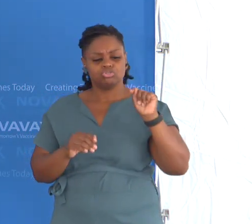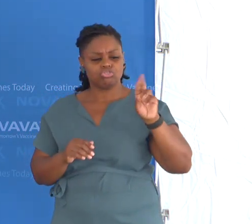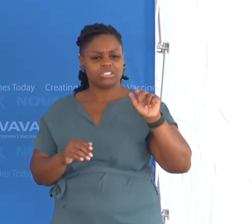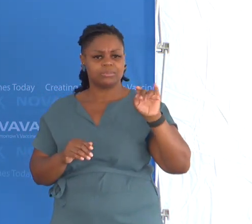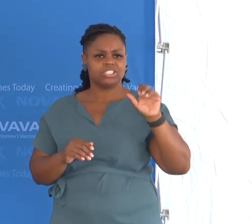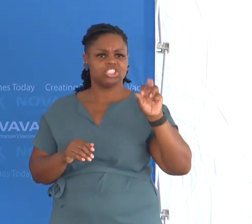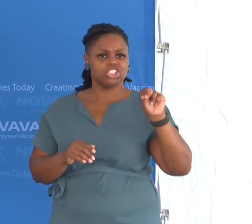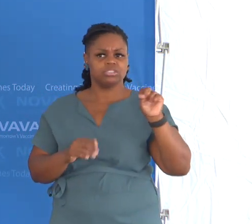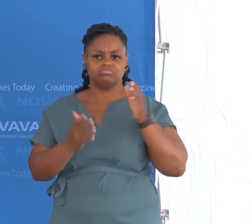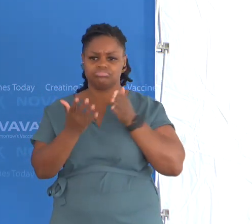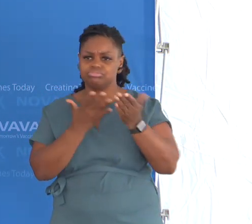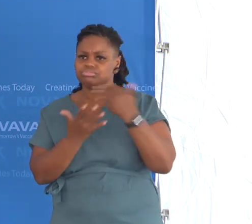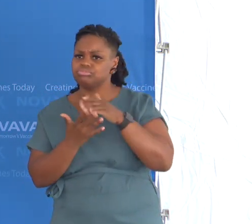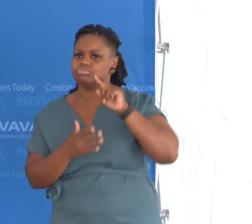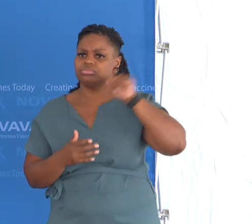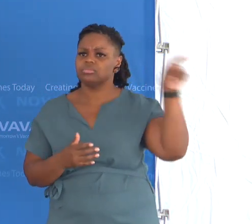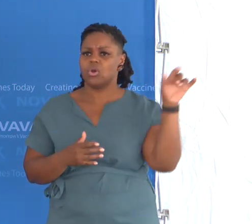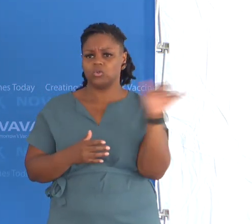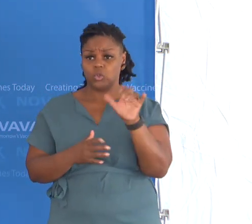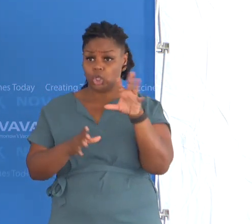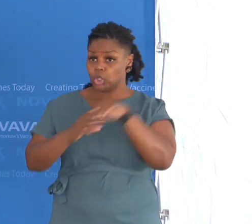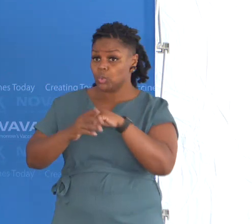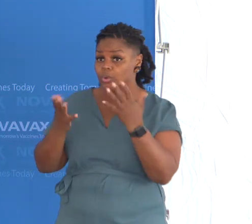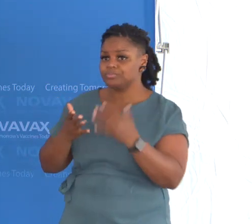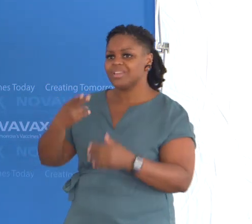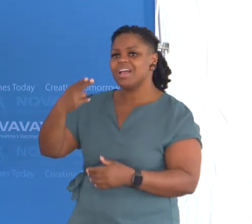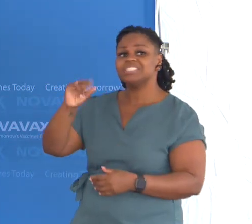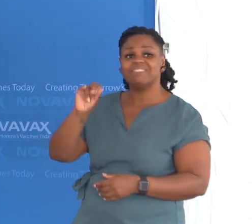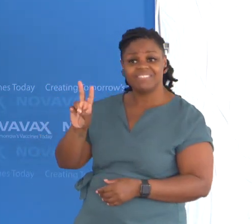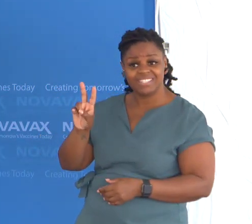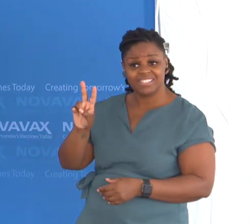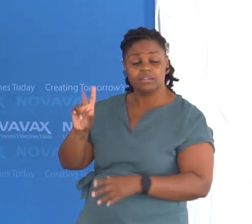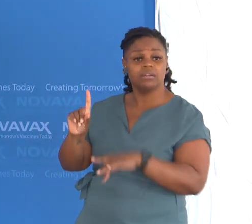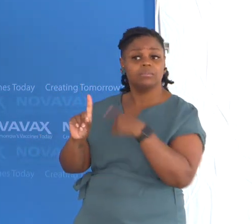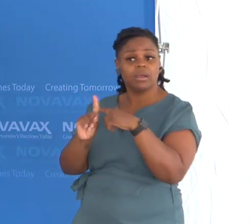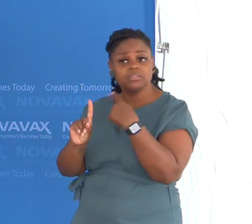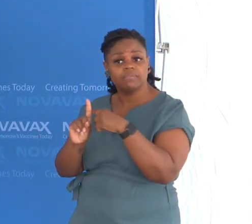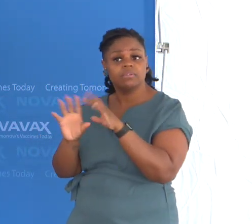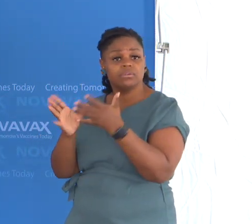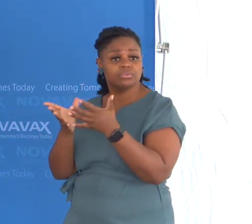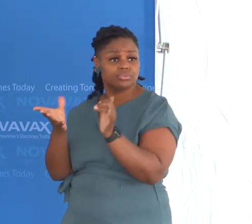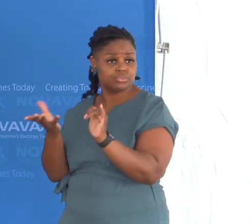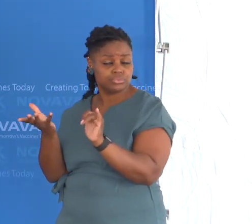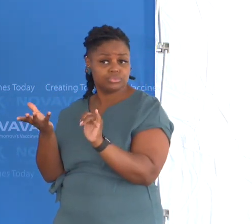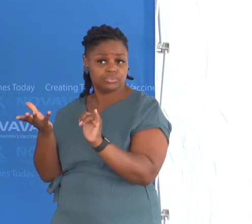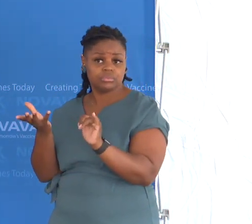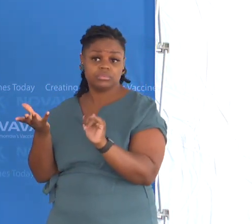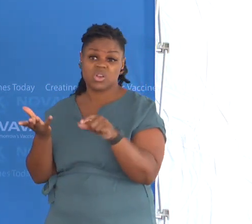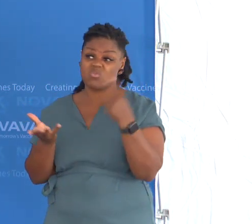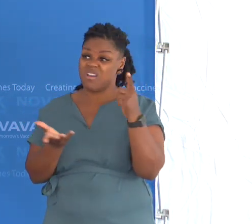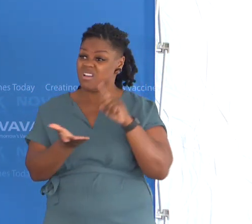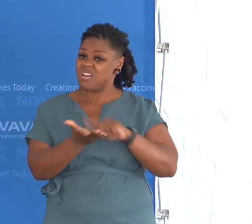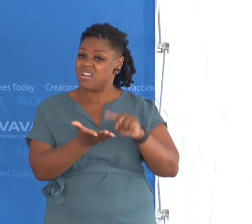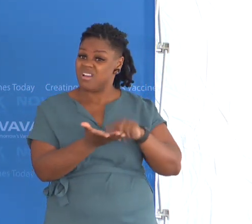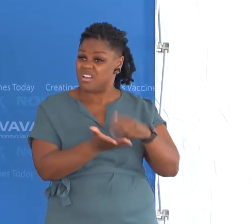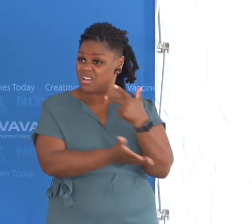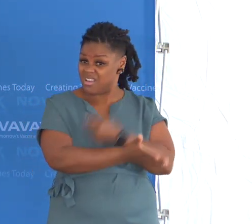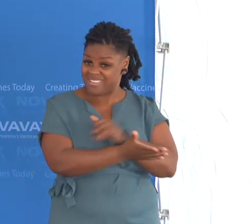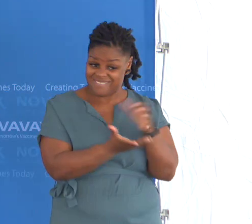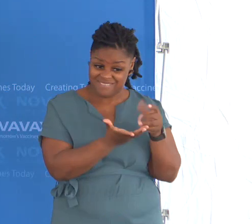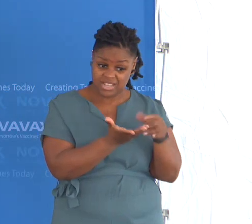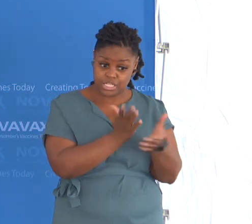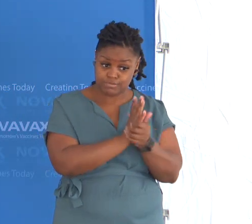also include in that an HIV positive population, because one of the vaccine experts we have there is